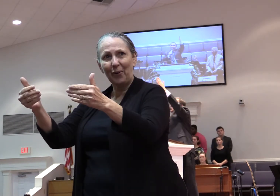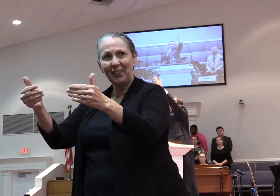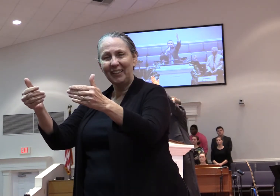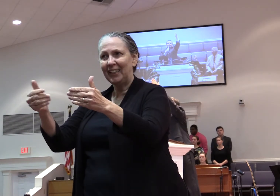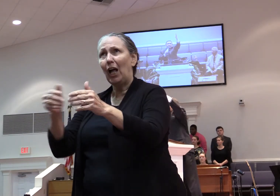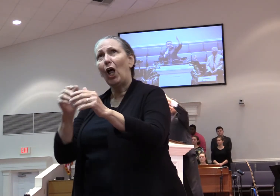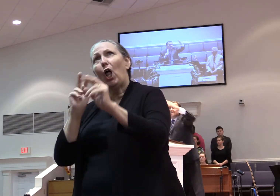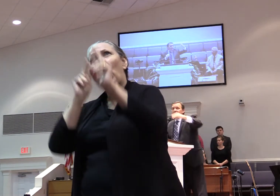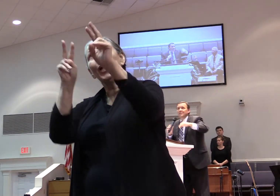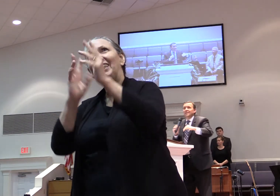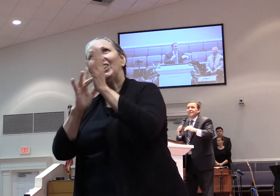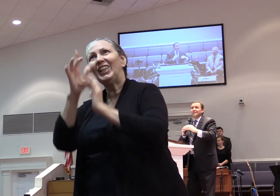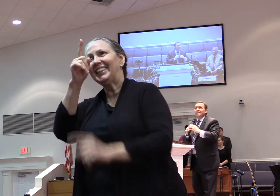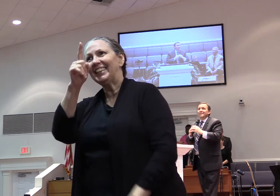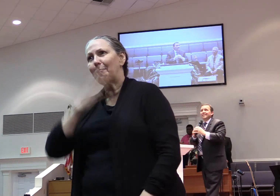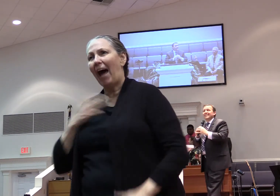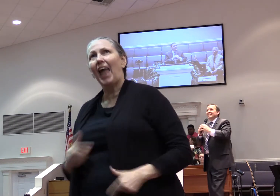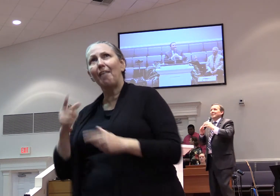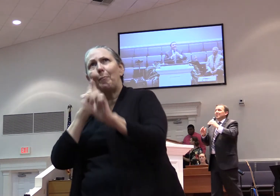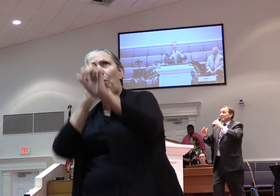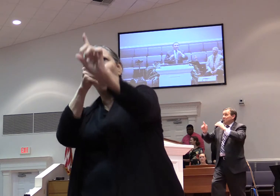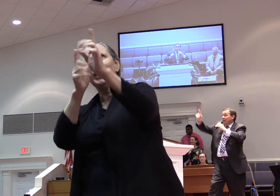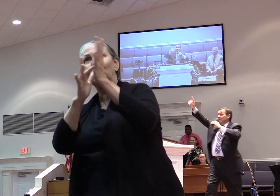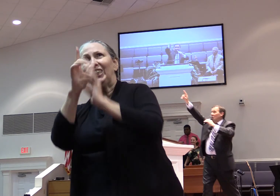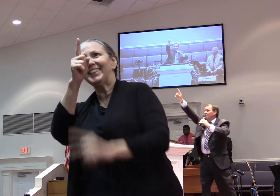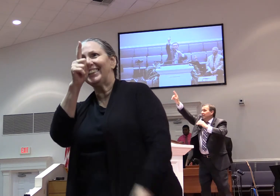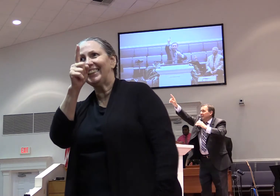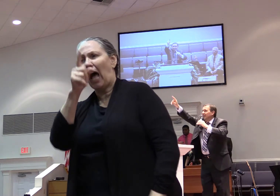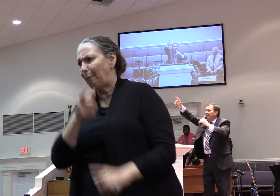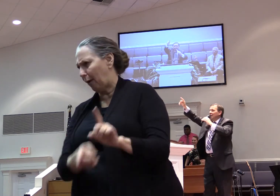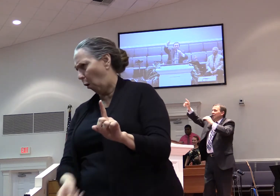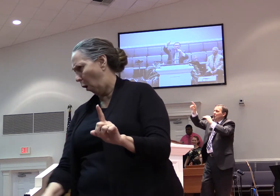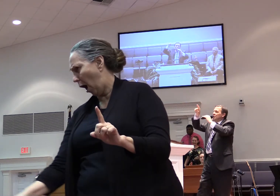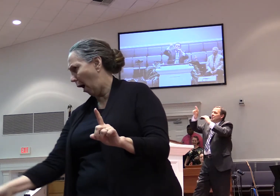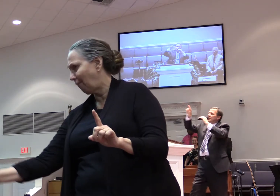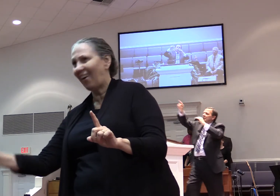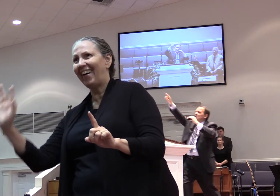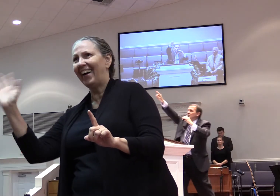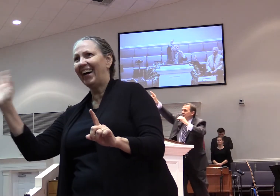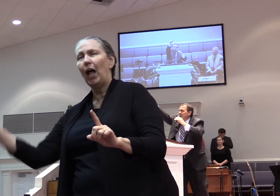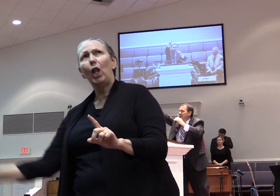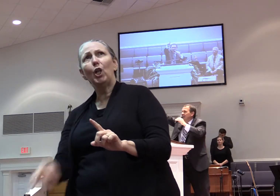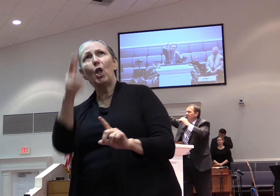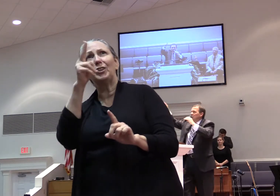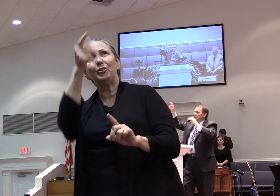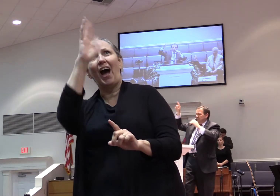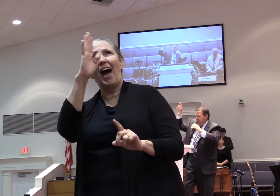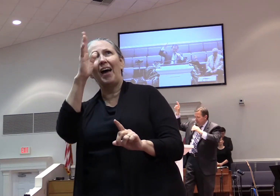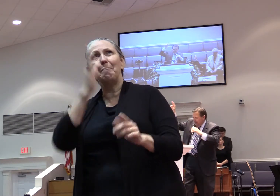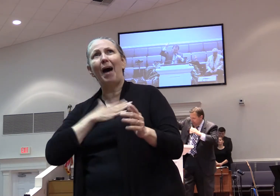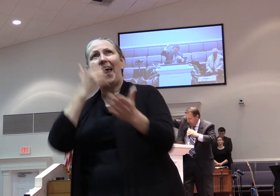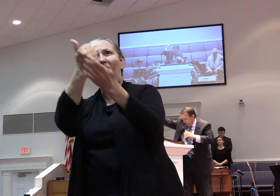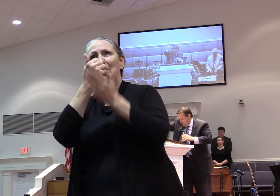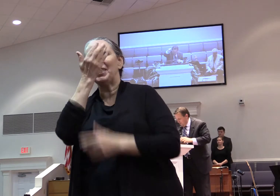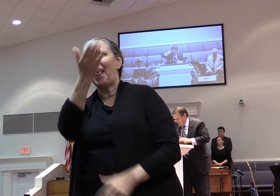Looking unto Jesus. Right. That's the way I'm going. Look unto the hills from whence cometh